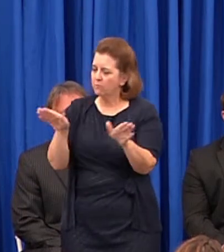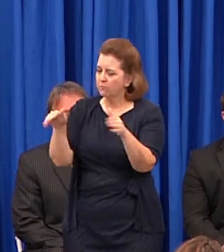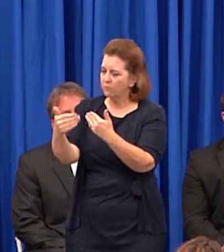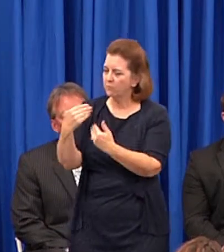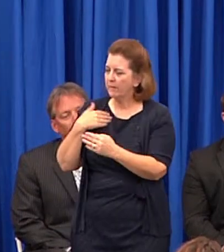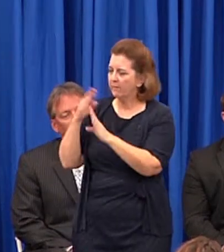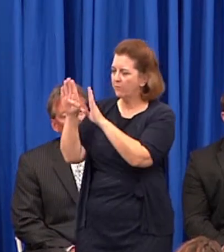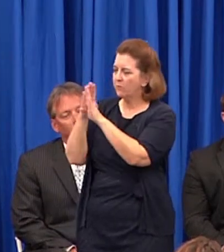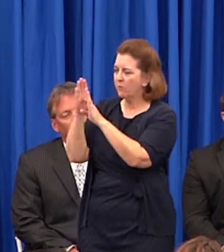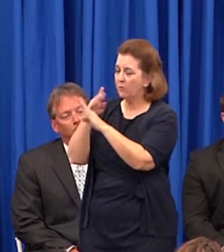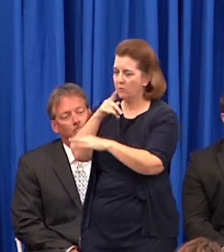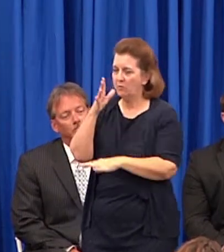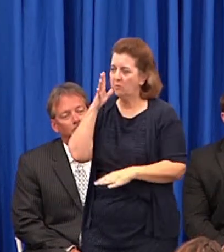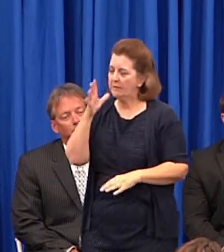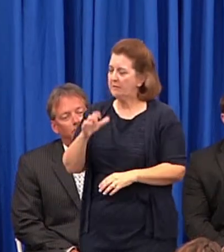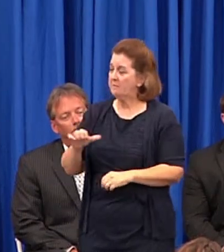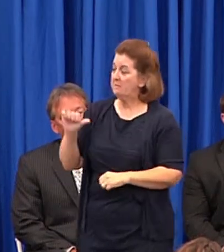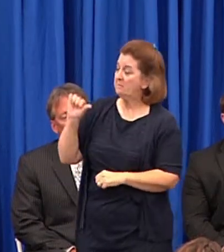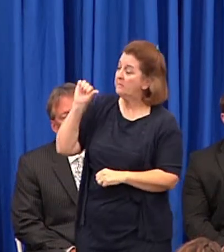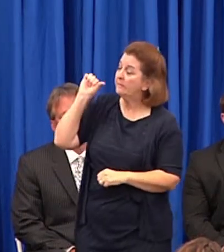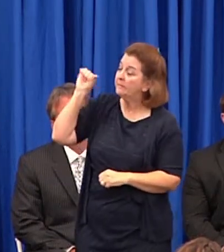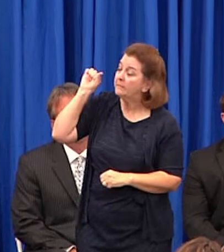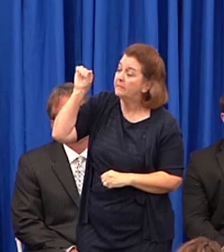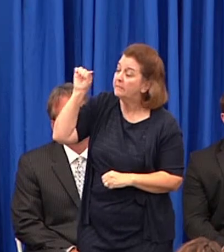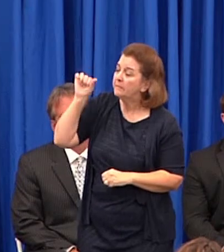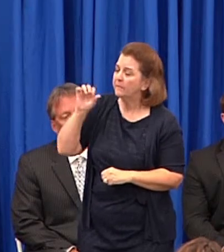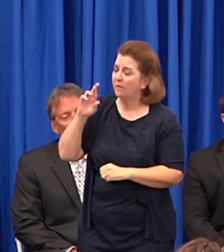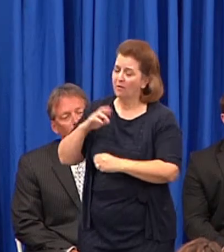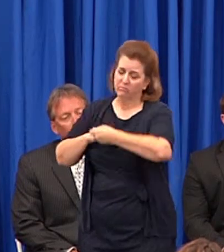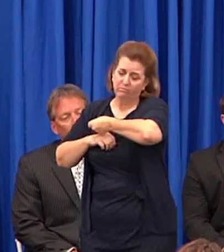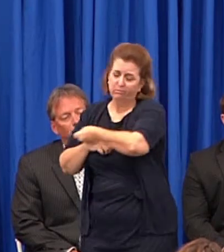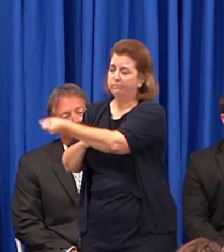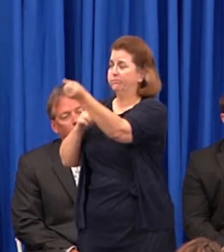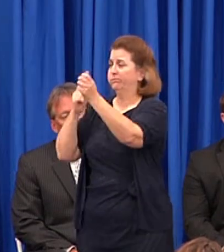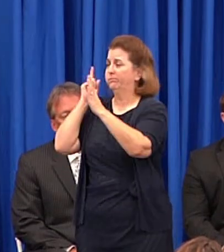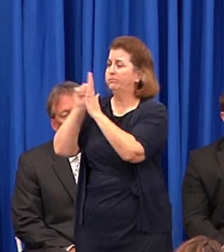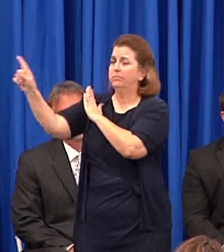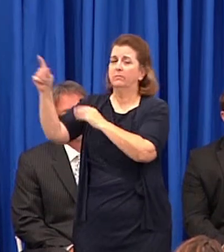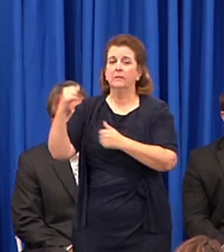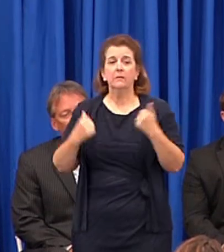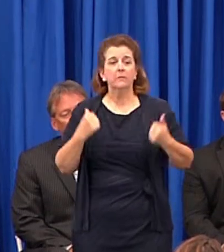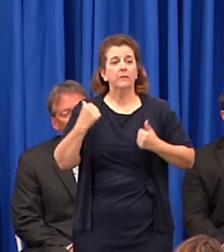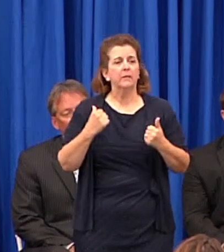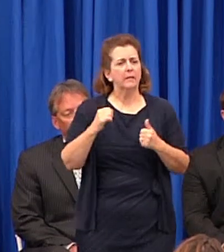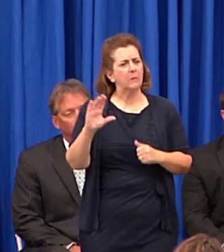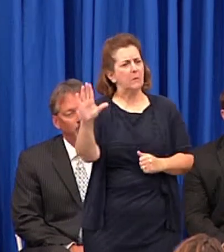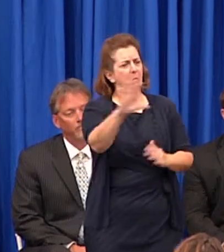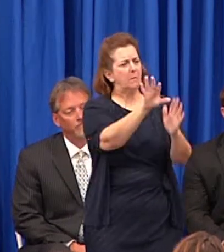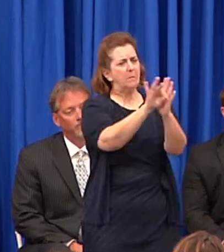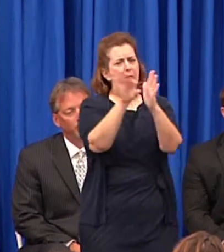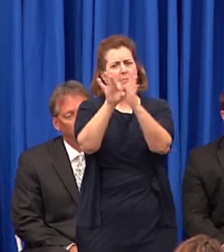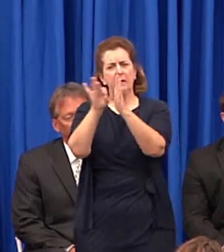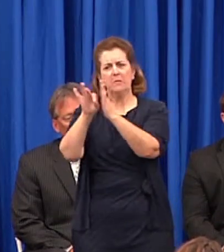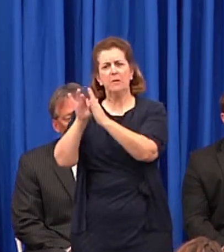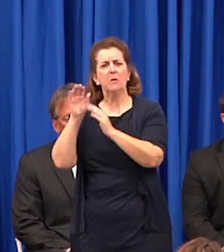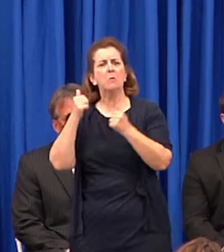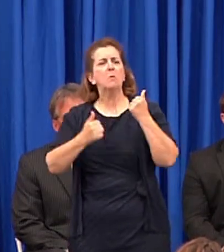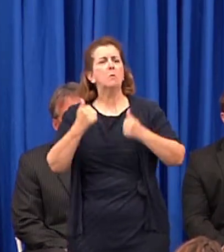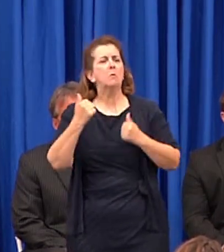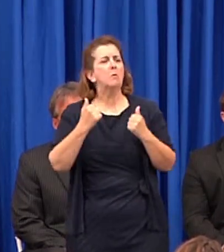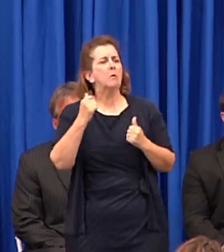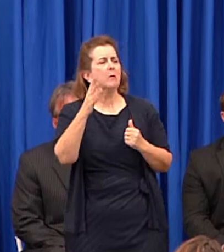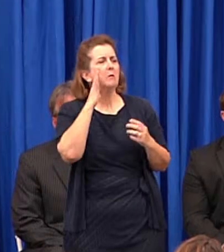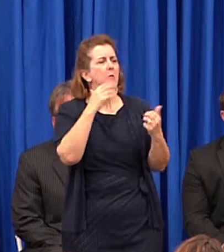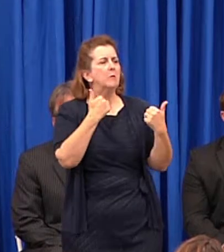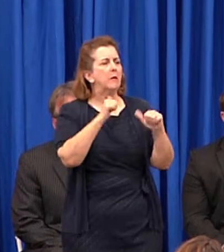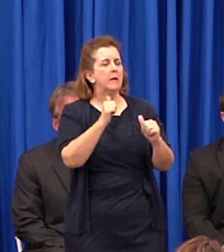Will you knock quietly or will you burst right in? What doors will you choose to go through? Maybe soon you'll go to the